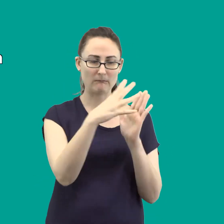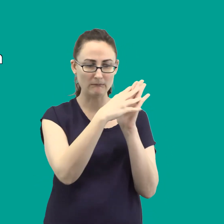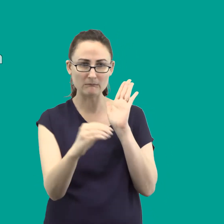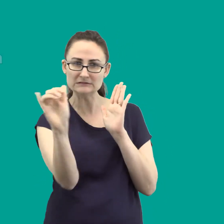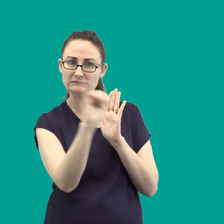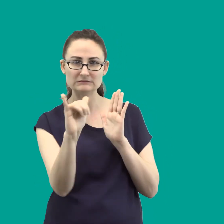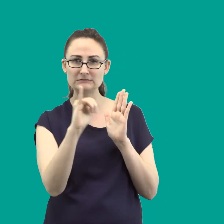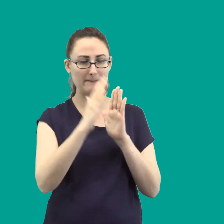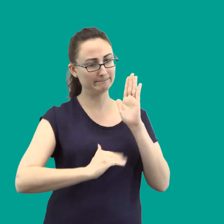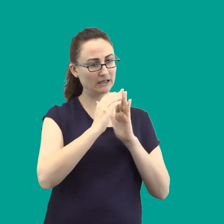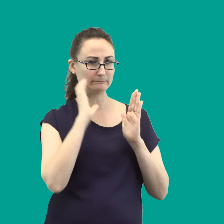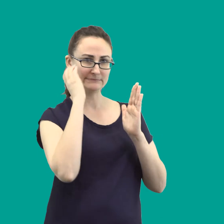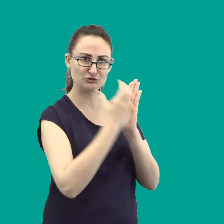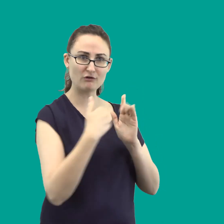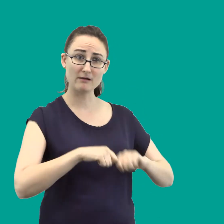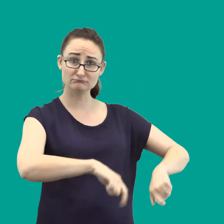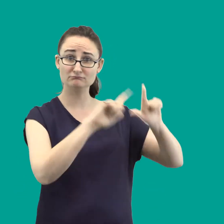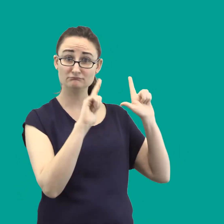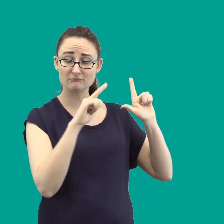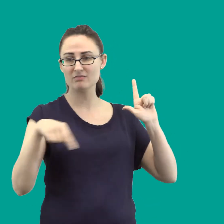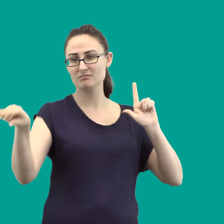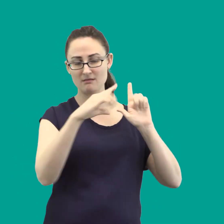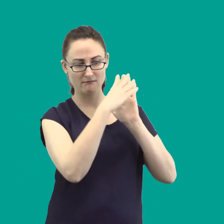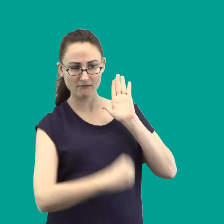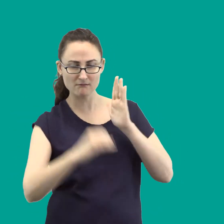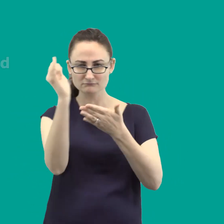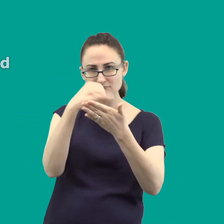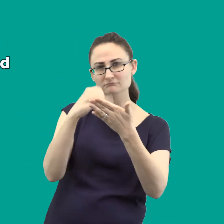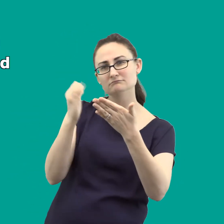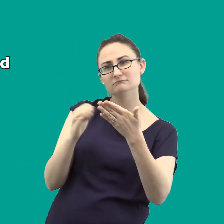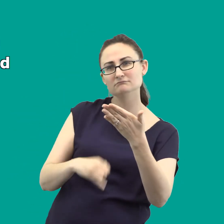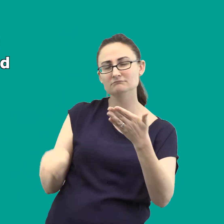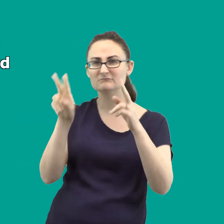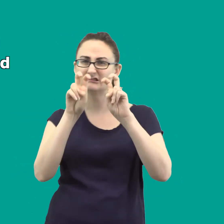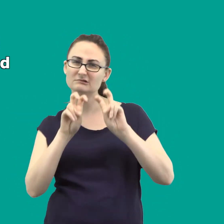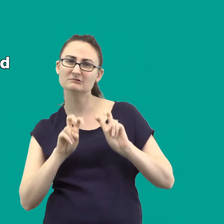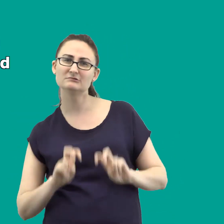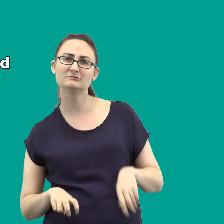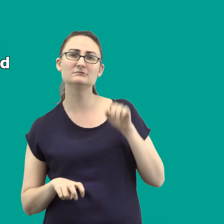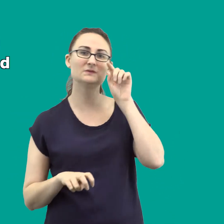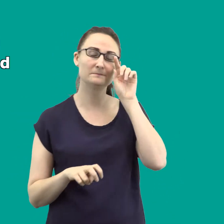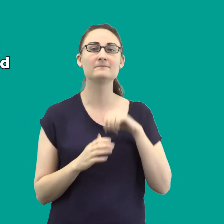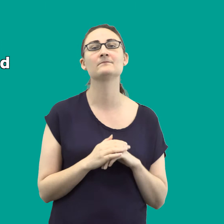They will copy the same painting that is projected on the board. The students will analyze as they draw.